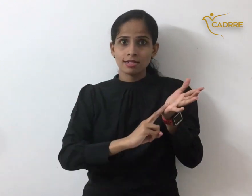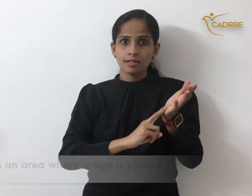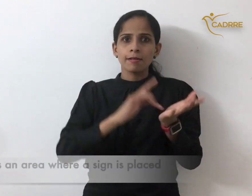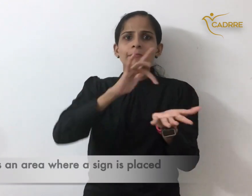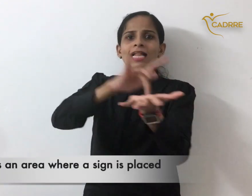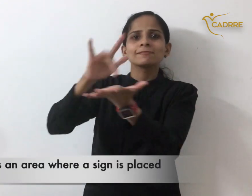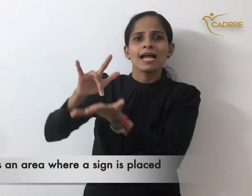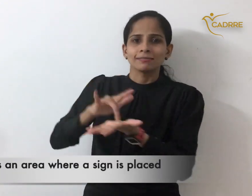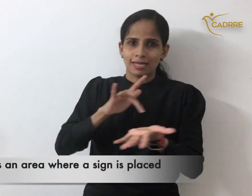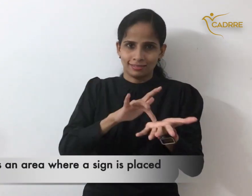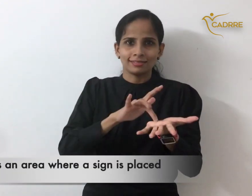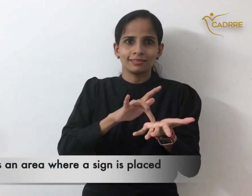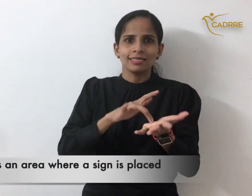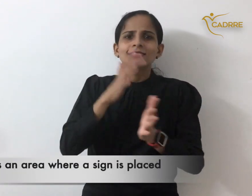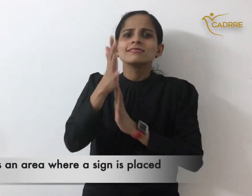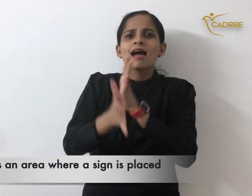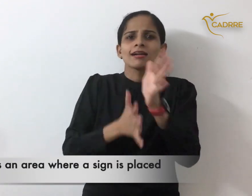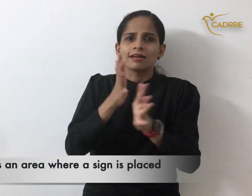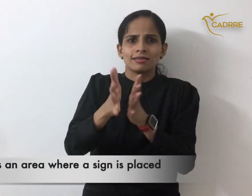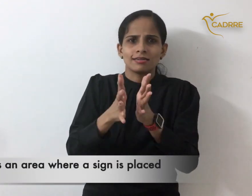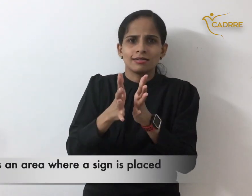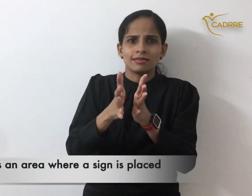It is the area where a sign is placed.